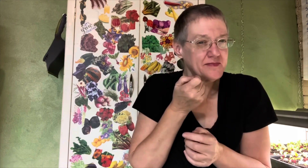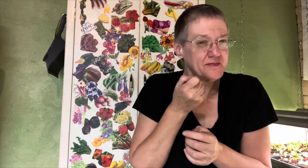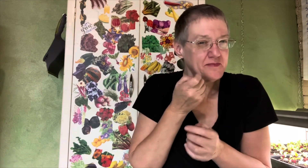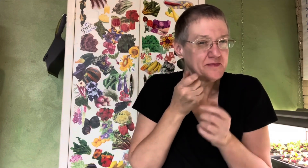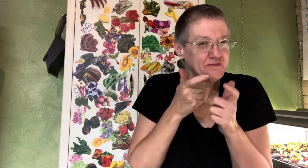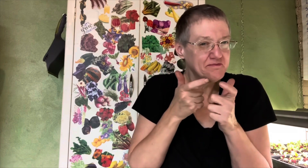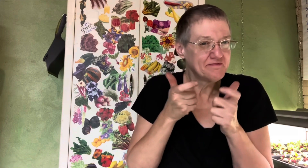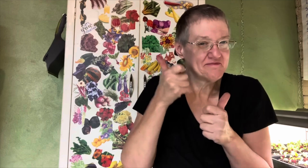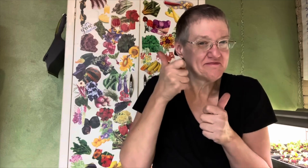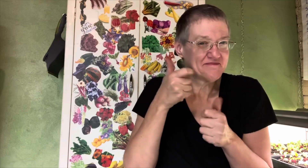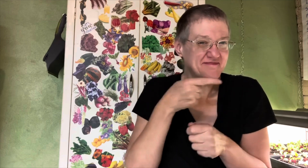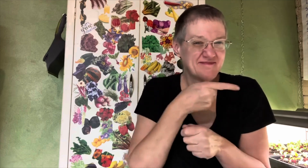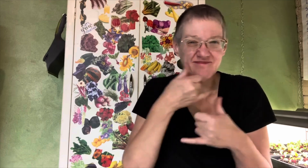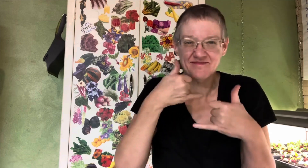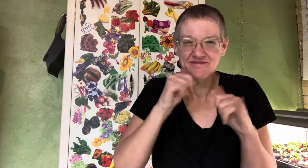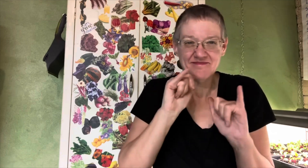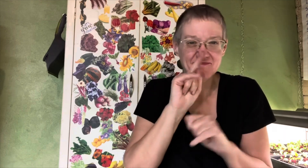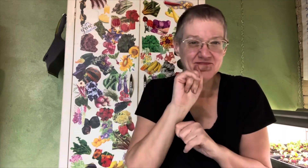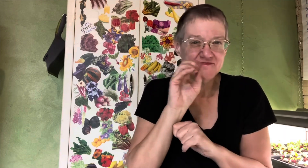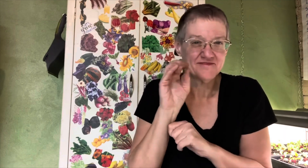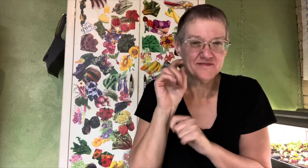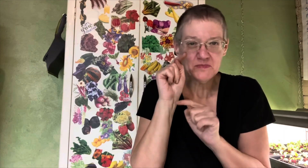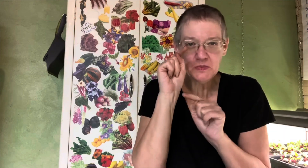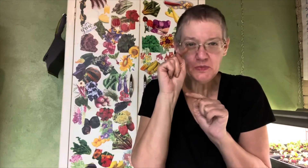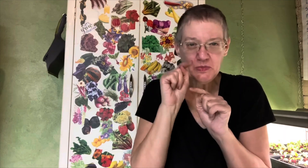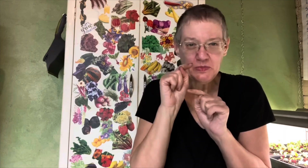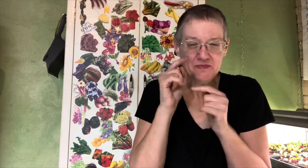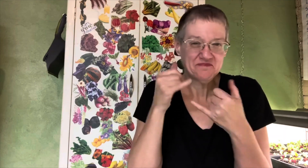like they're just a little bit too small. I want them to get bigger.